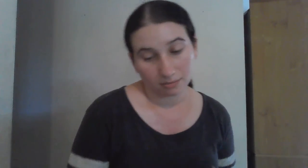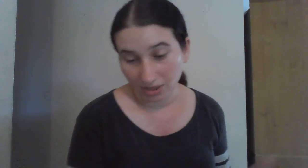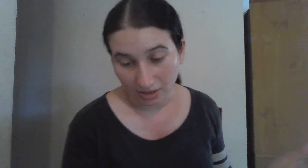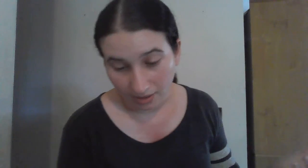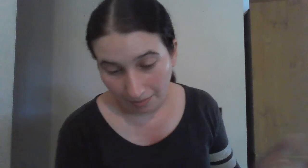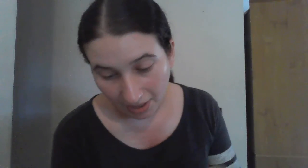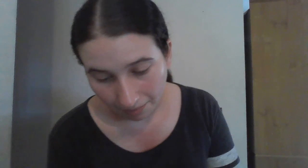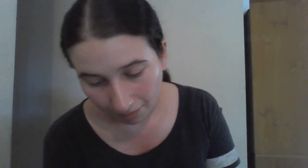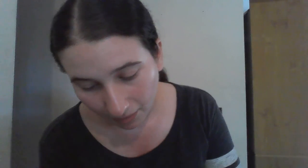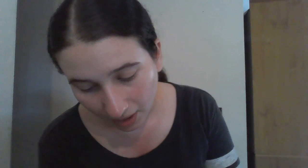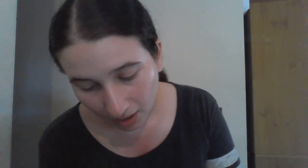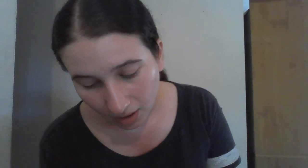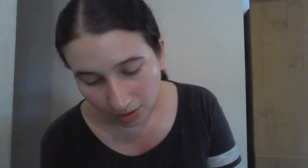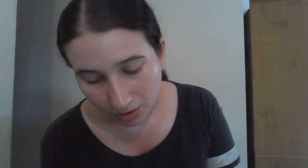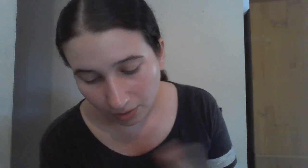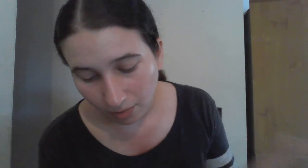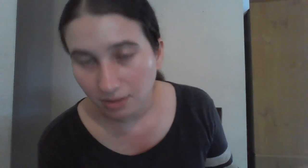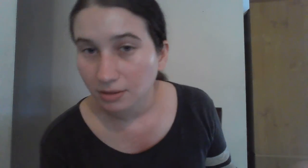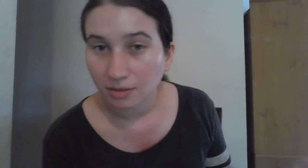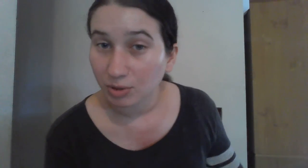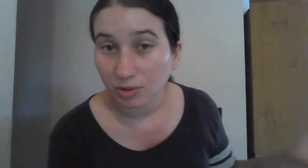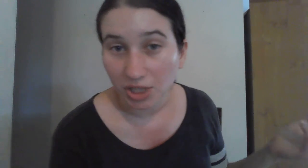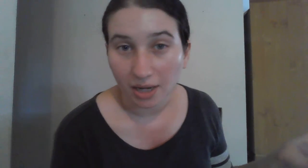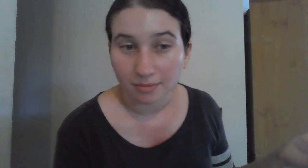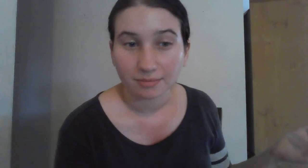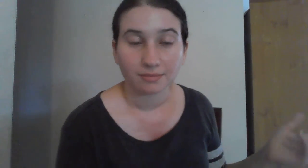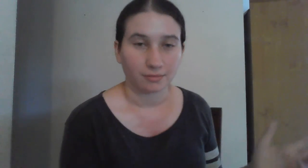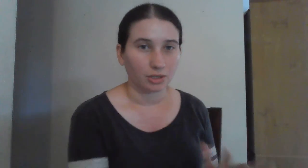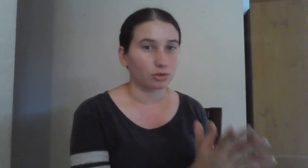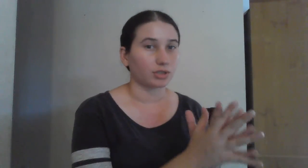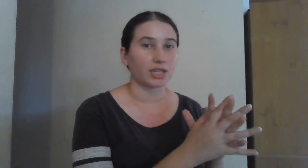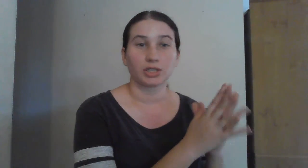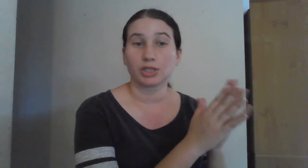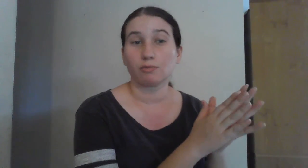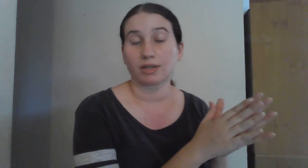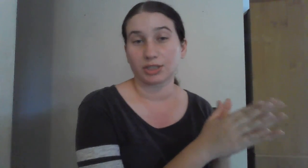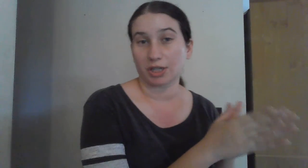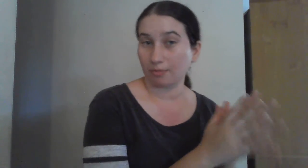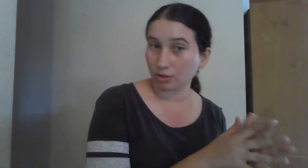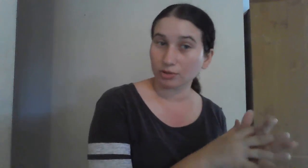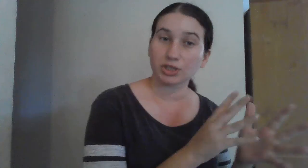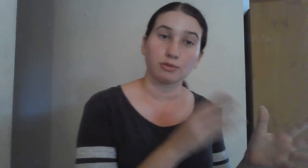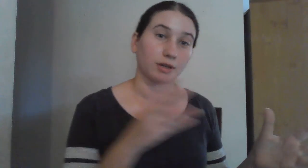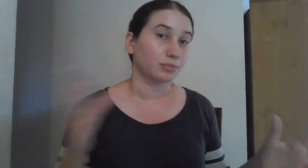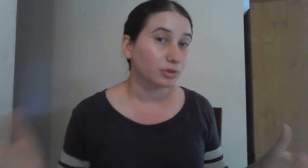Means the same thing. She wants the blue chair. Right? You could say she want chair blue, she want blue